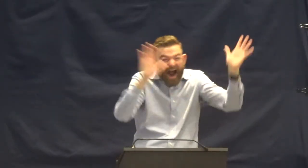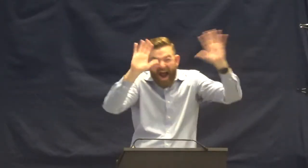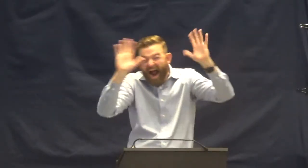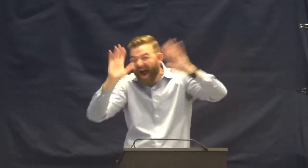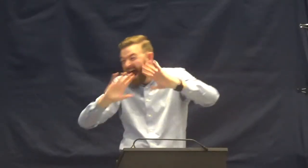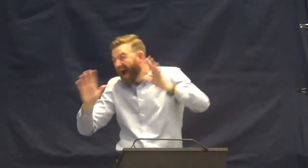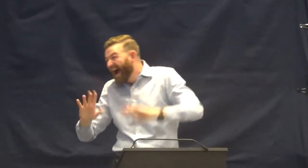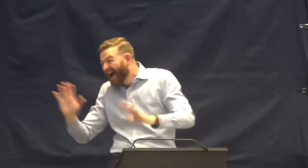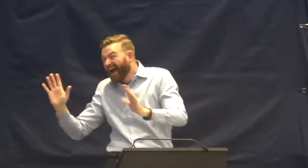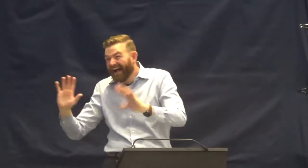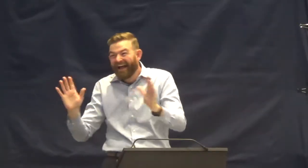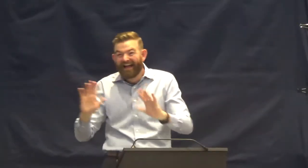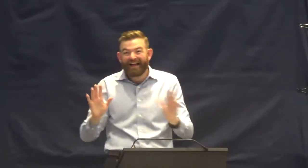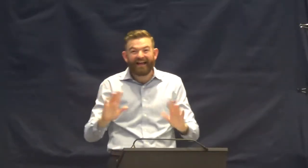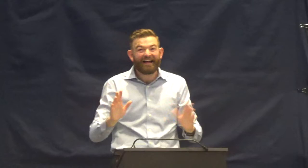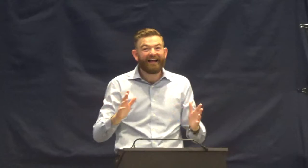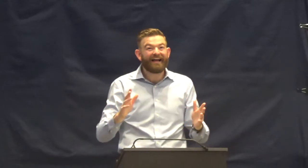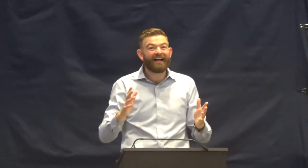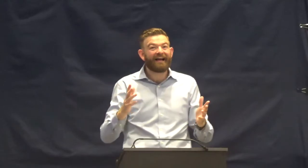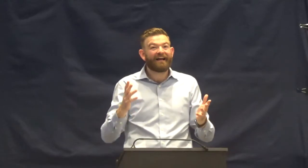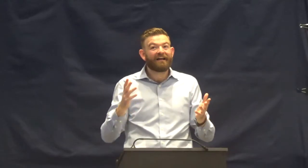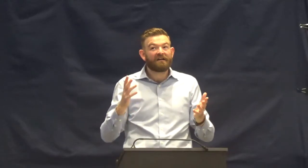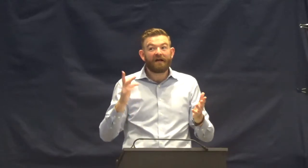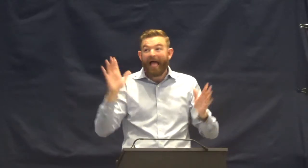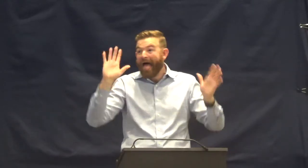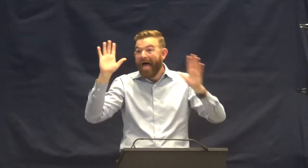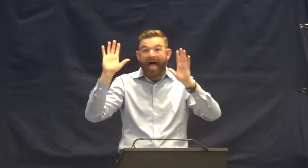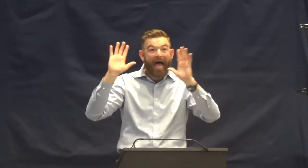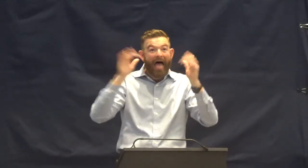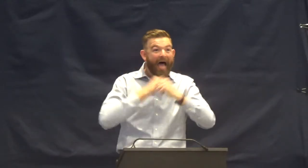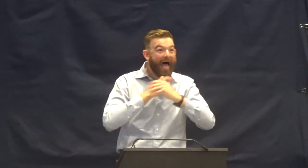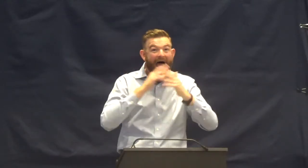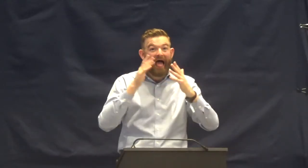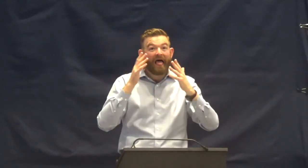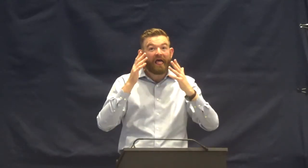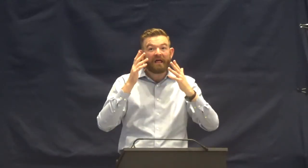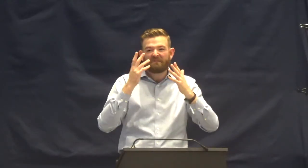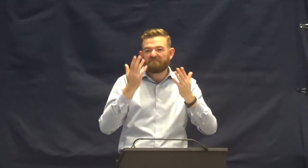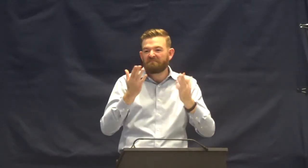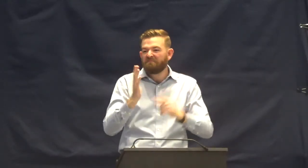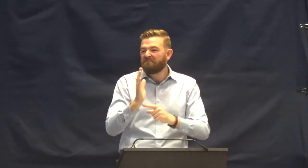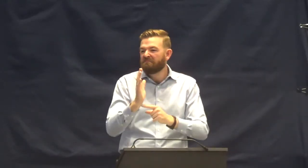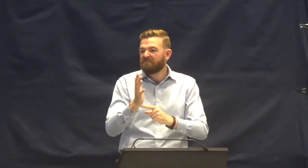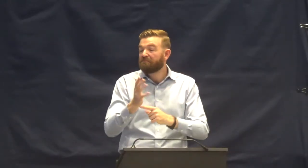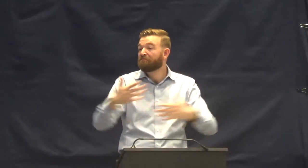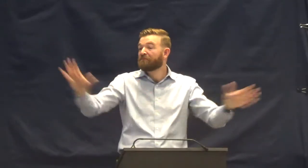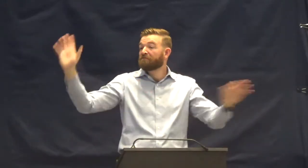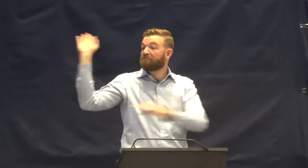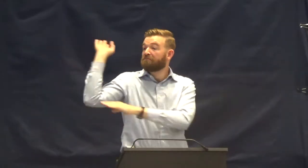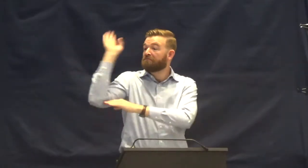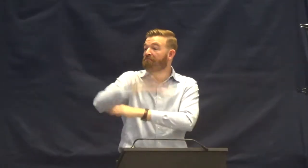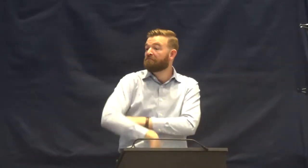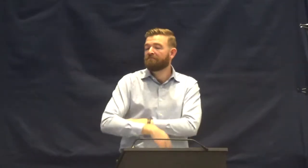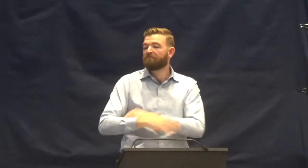Give you a hug, glad hand you. And then once the hugs and the glad handing is done, after about 5